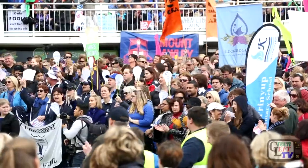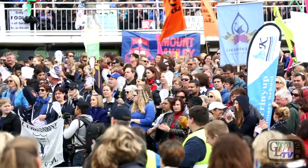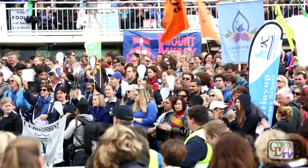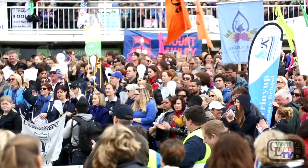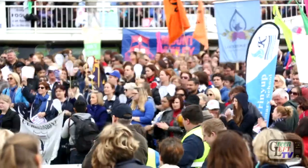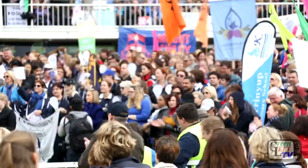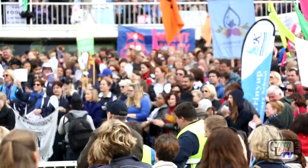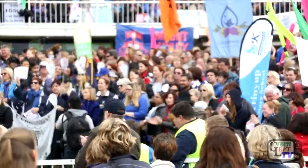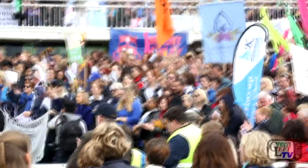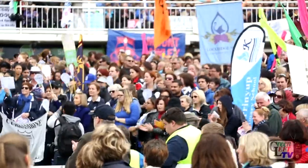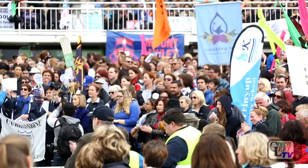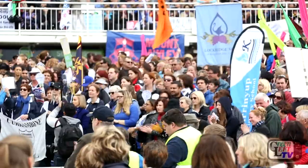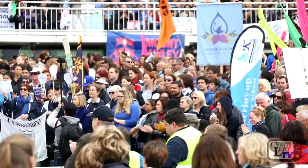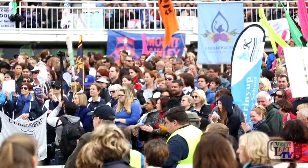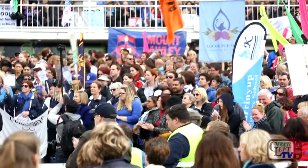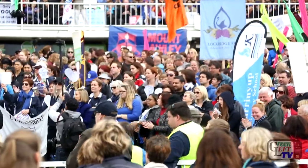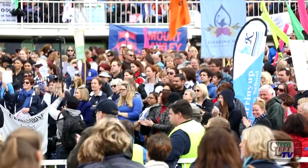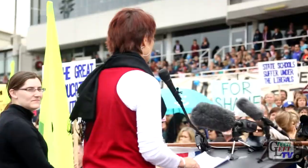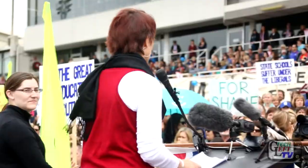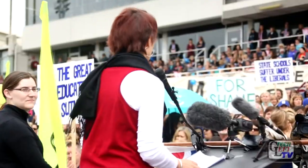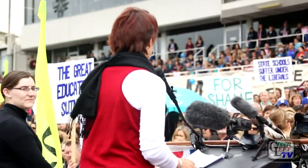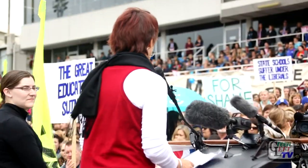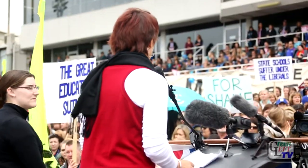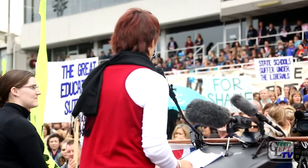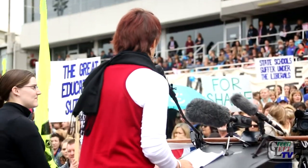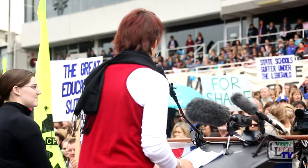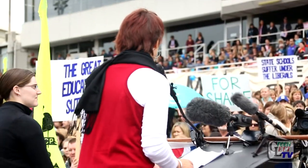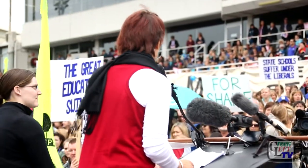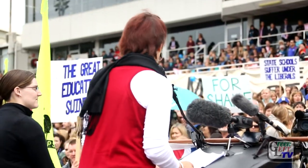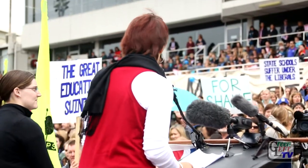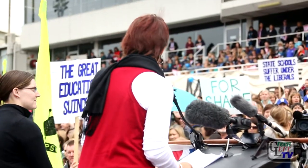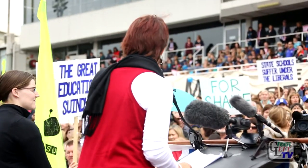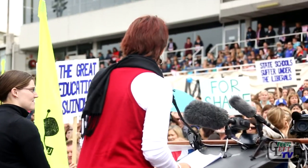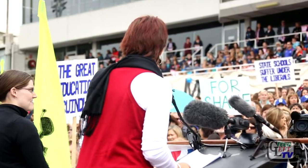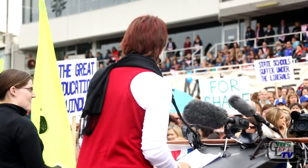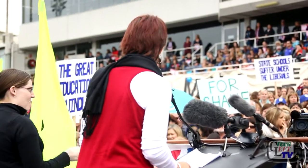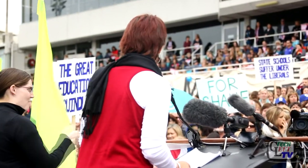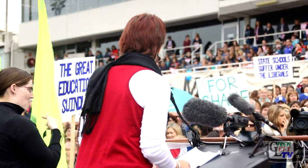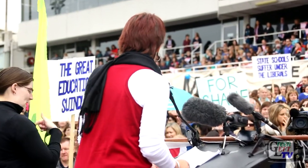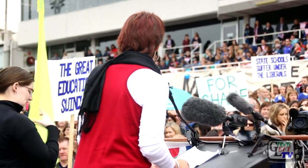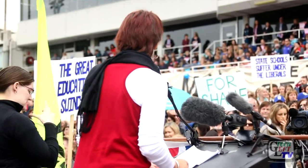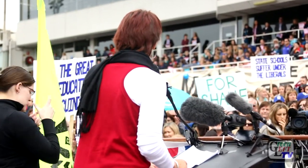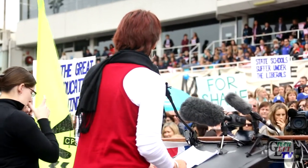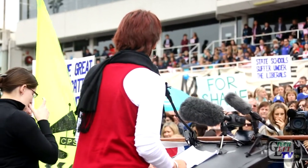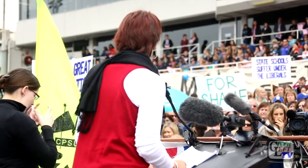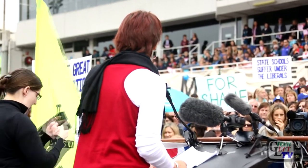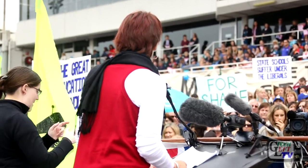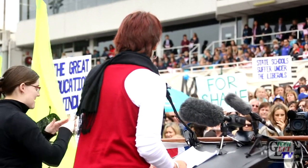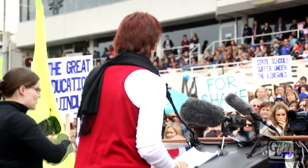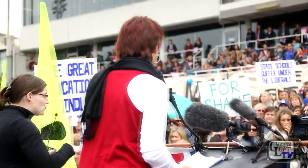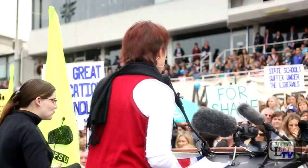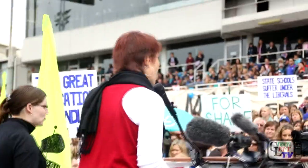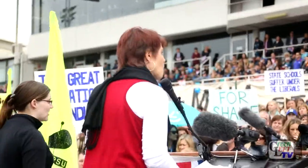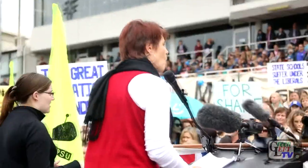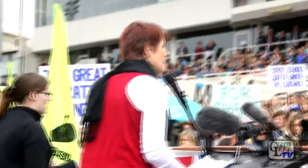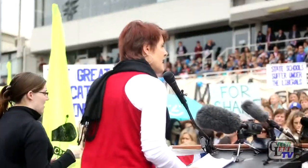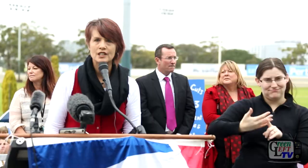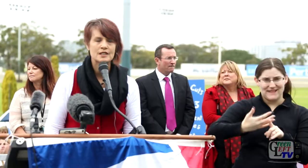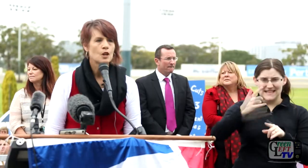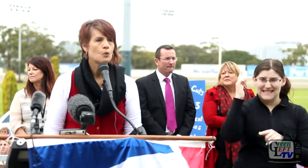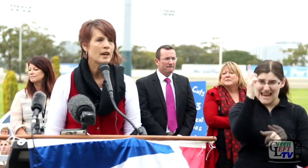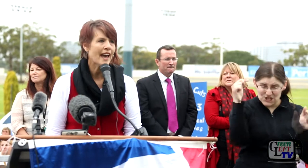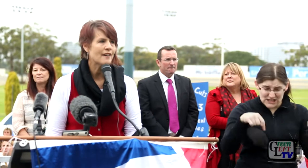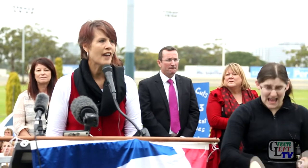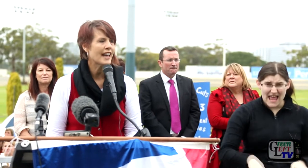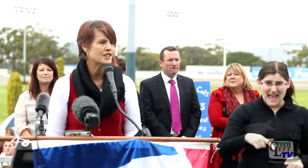biggest challenges to Barnett in the current period of government. For the first time, for many, many years, we have